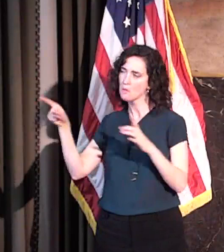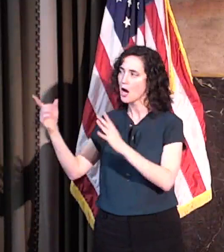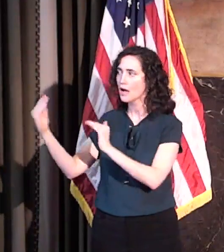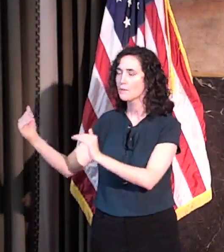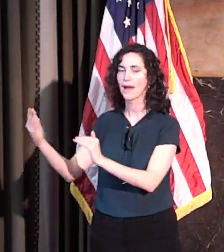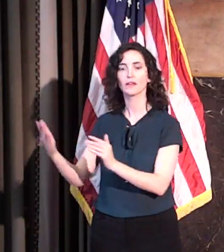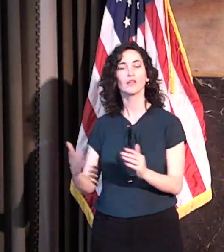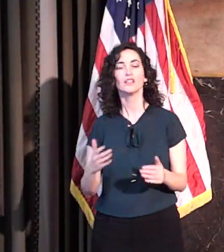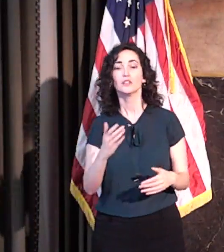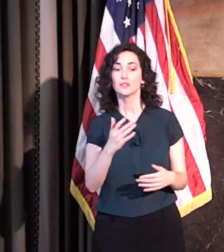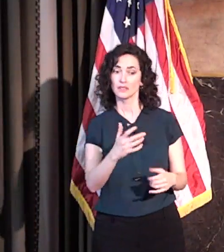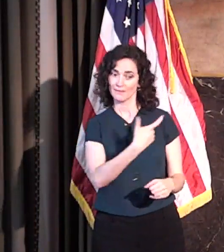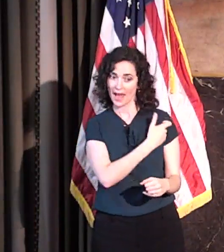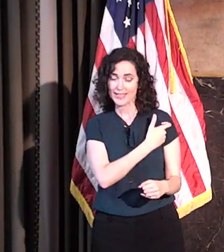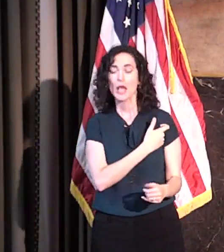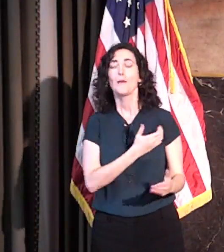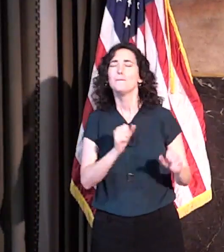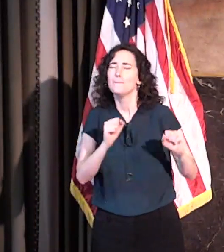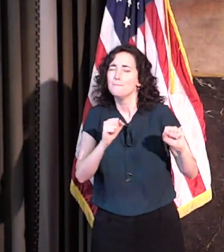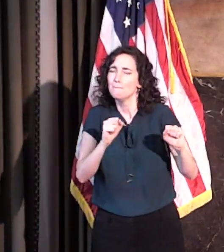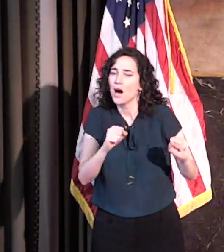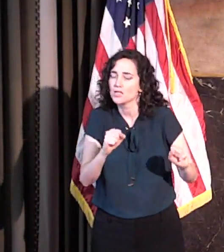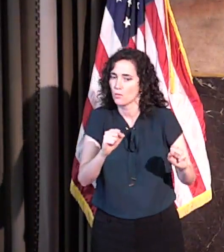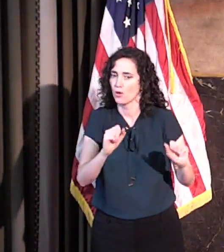you regularly on what that number is.